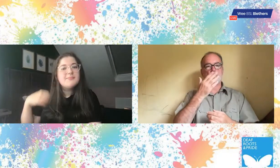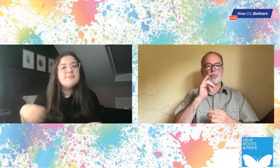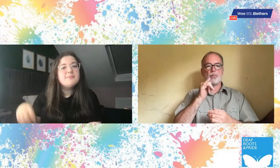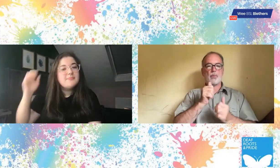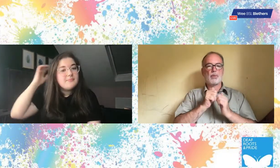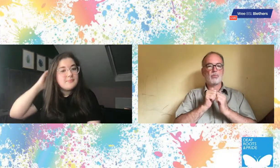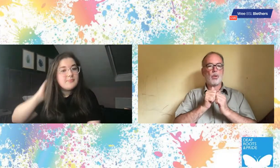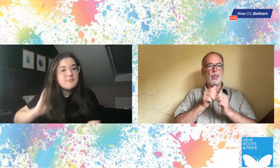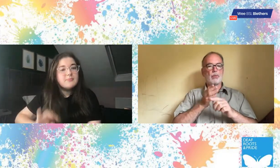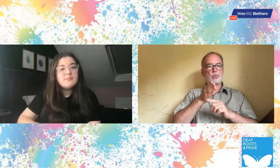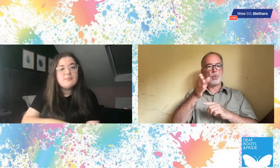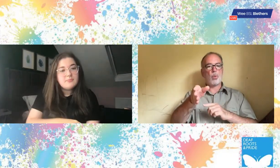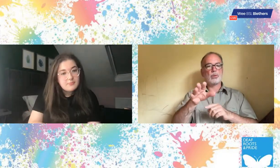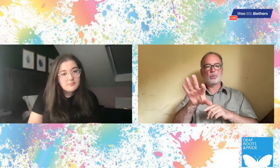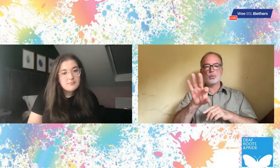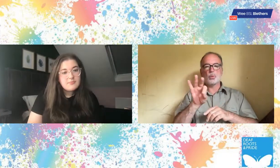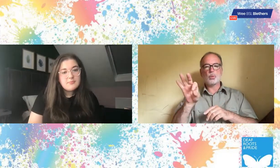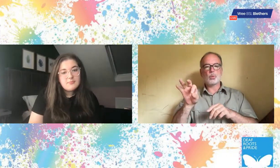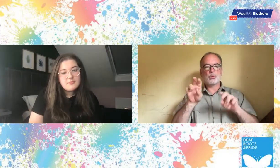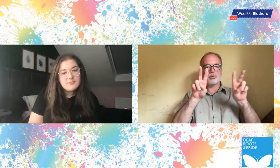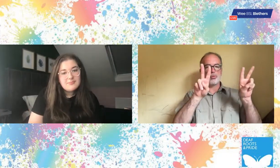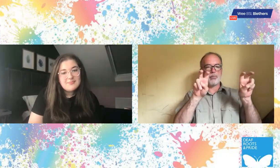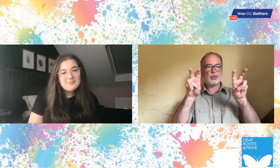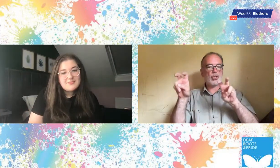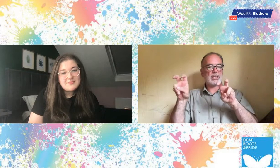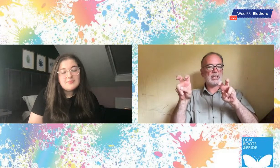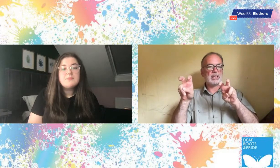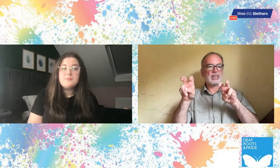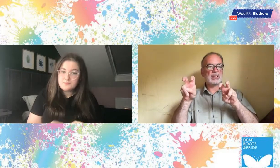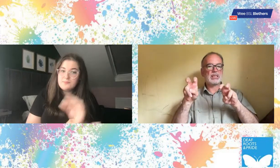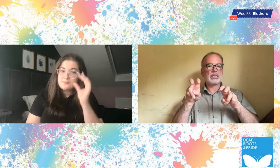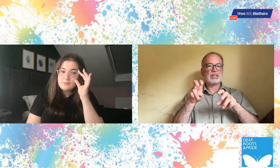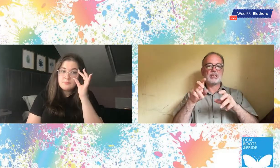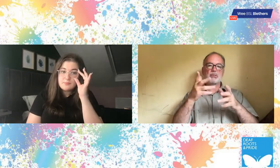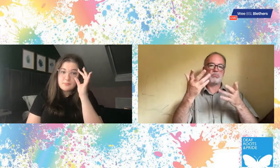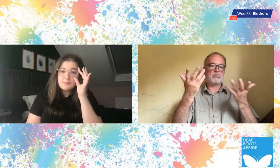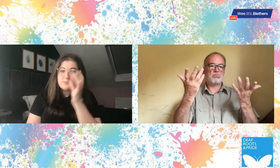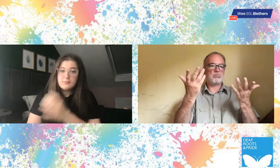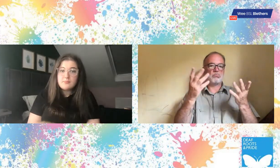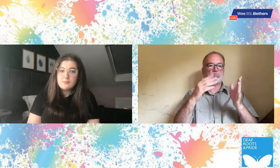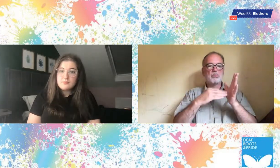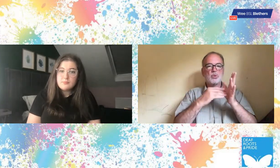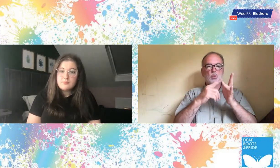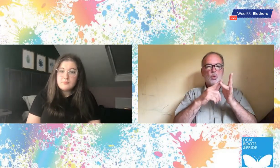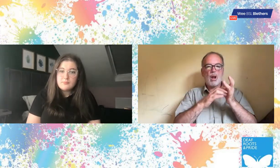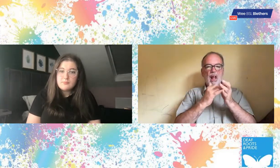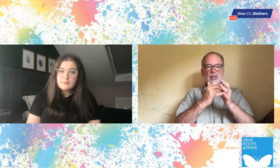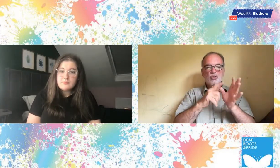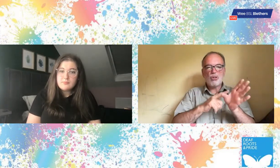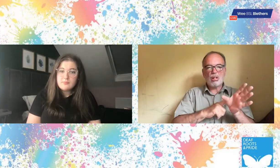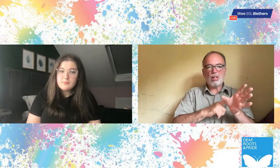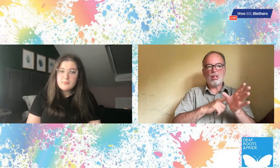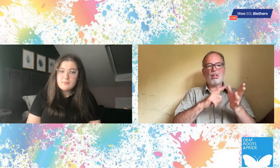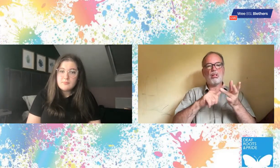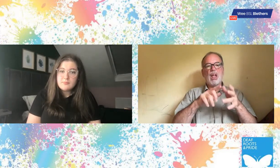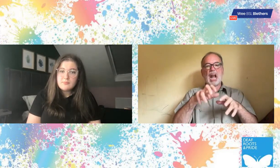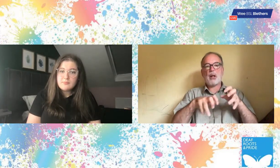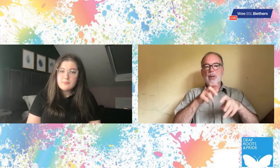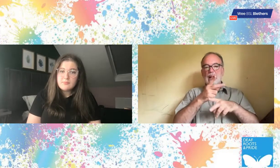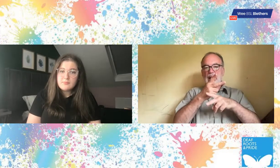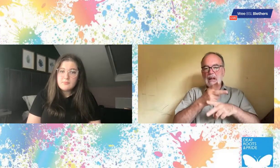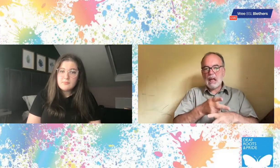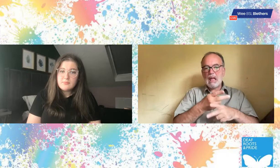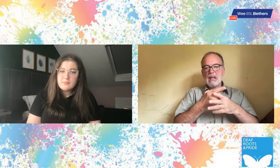any tips for them? I'd advise them, at school, it's worth choosing, particular